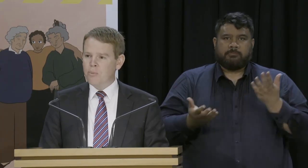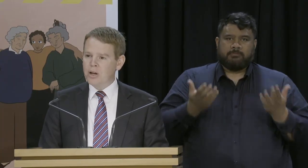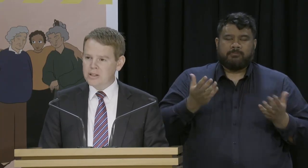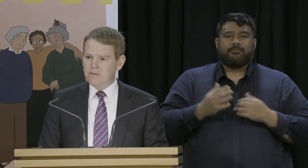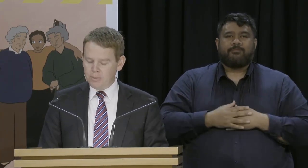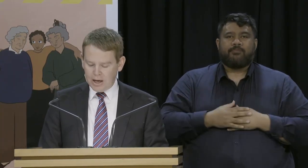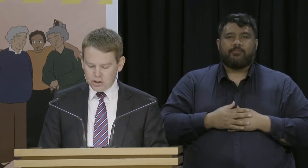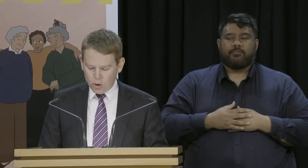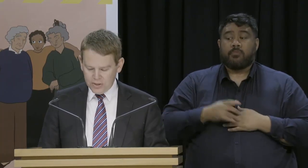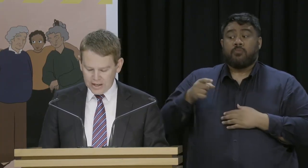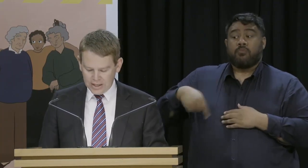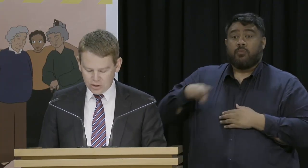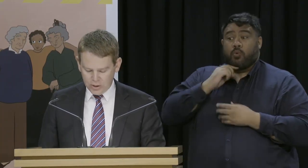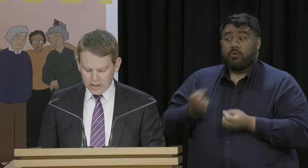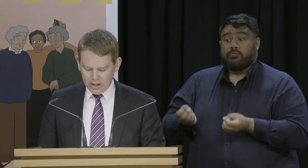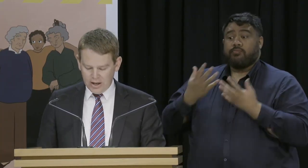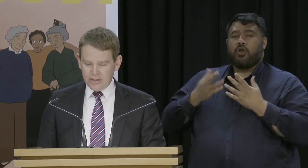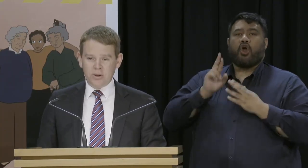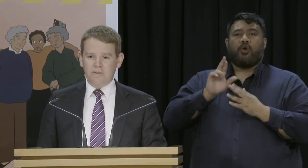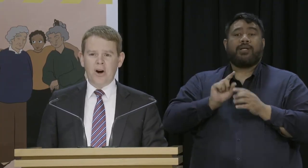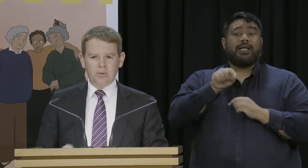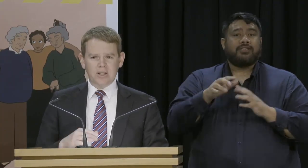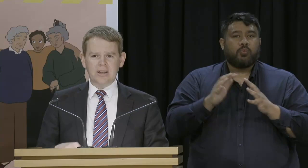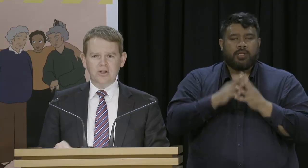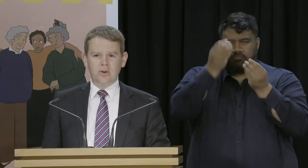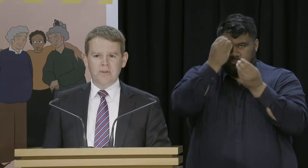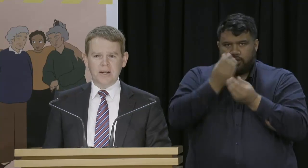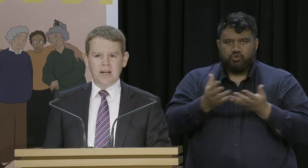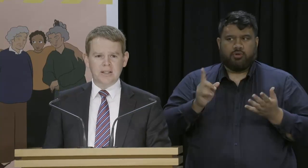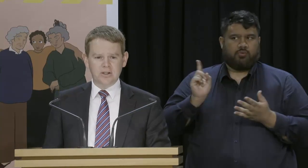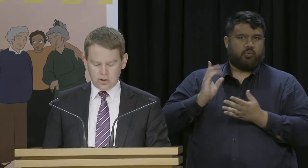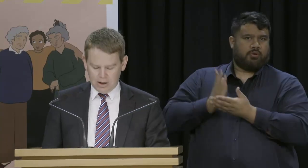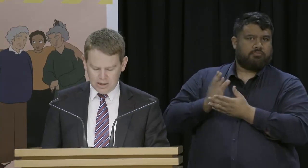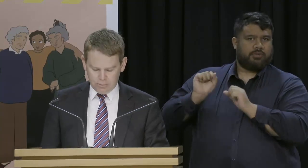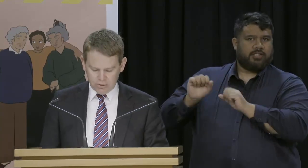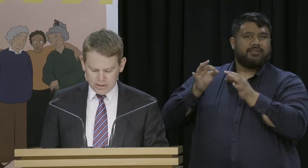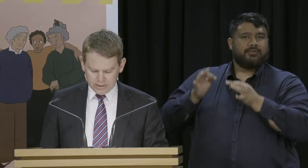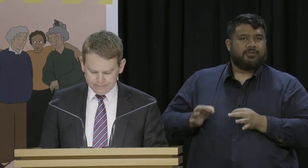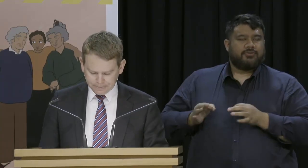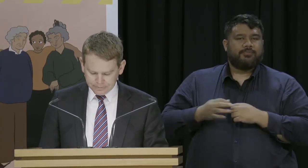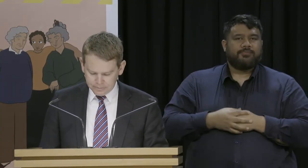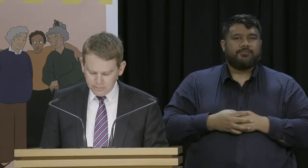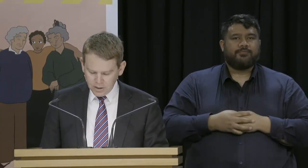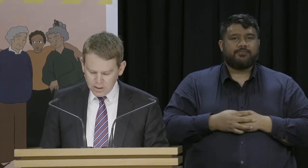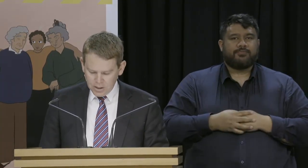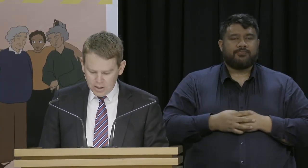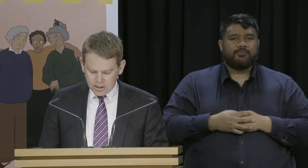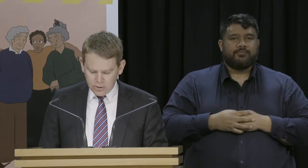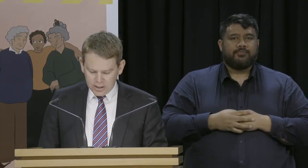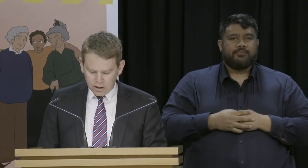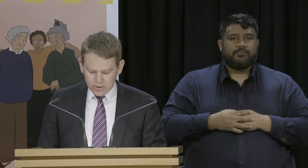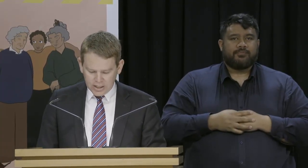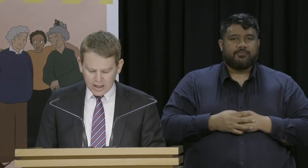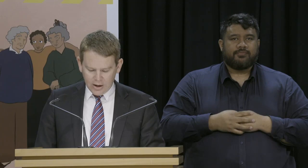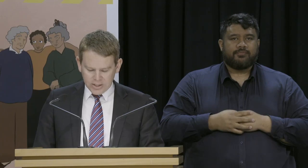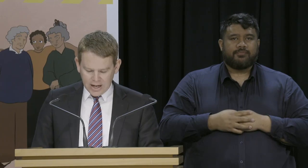more comprehensive update on that next week. They're in the final stages of that decision-making process. So